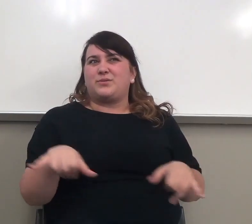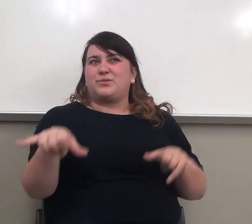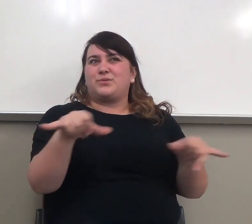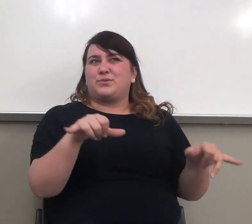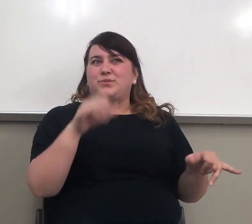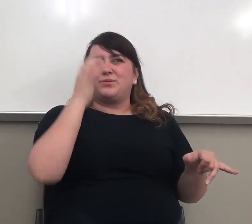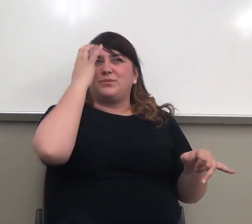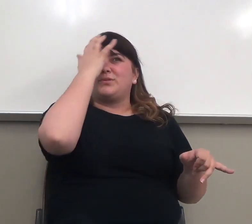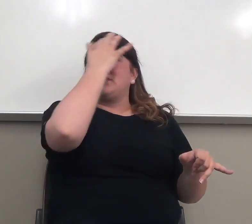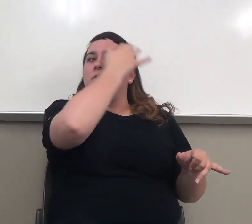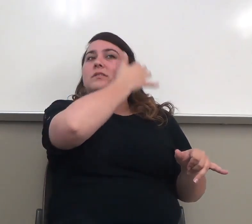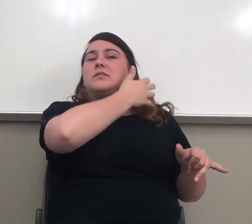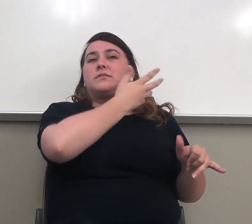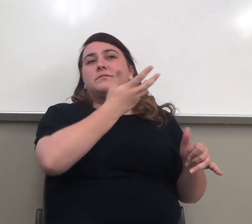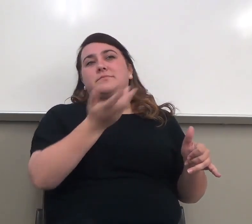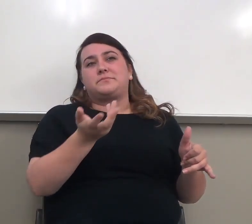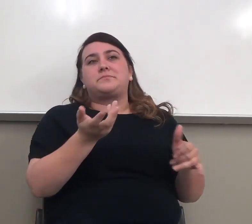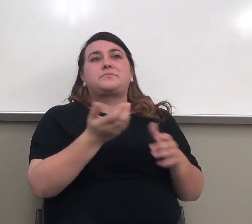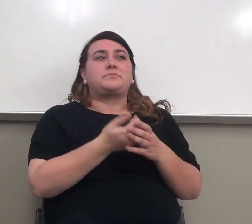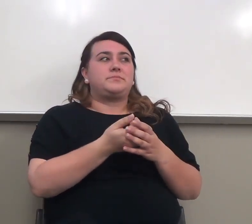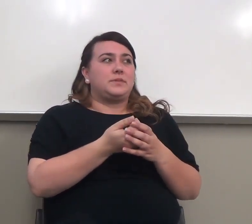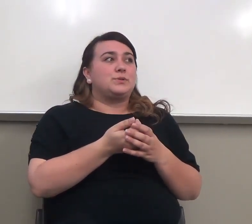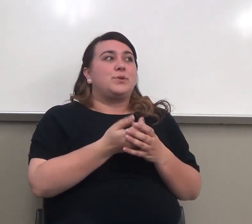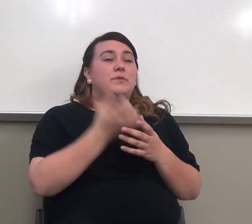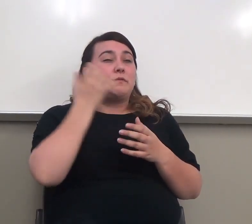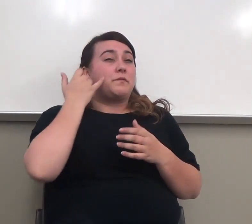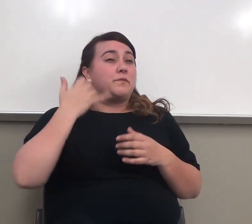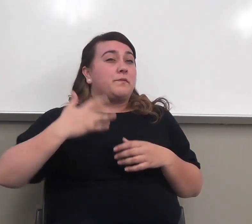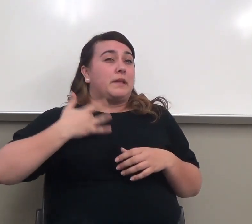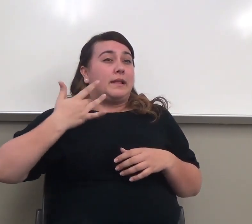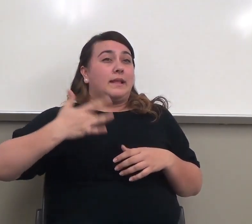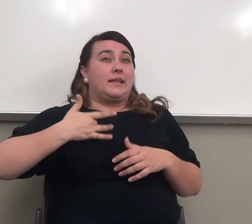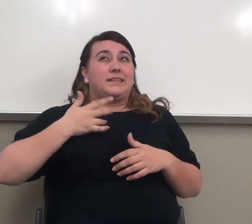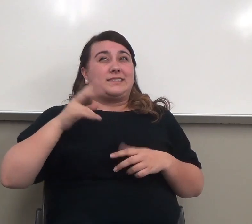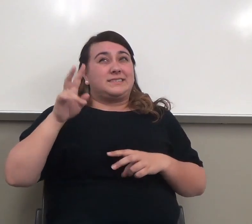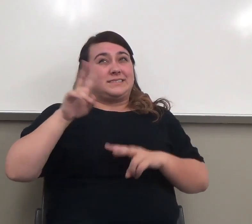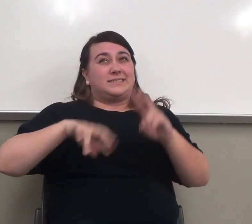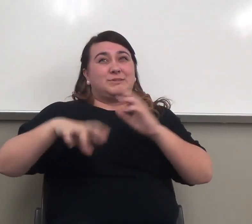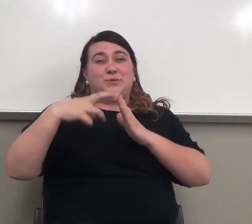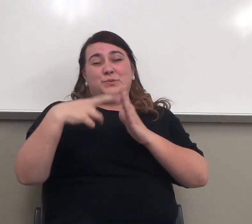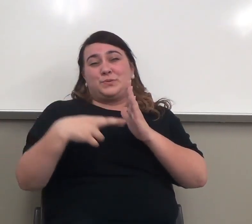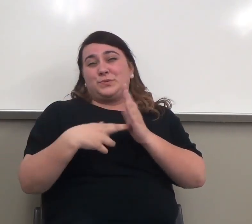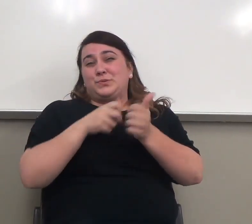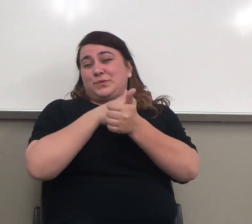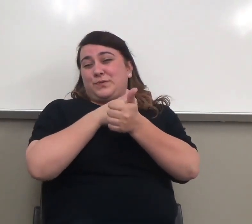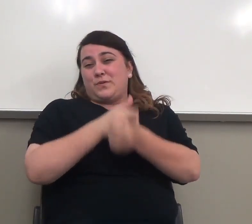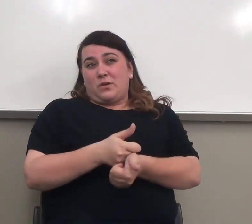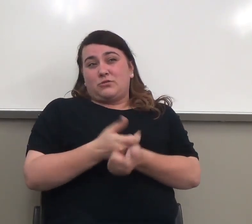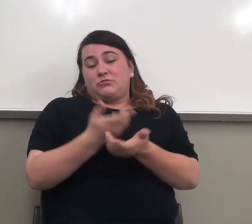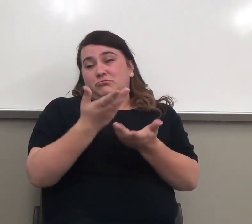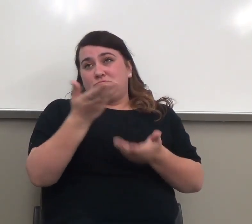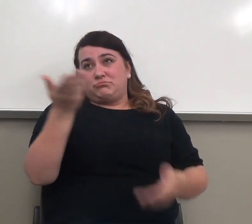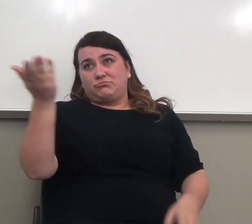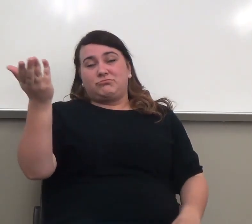If you feel that, like I say, if you feel like you cannot abide by these rules, you're welcome. We do have plenty of room